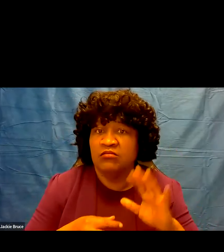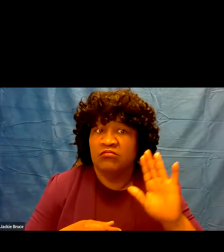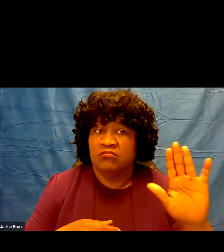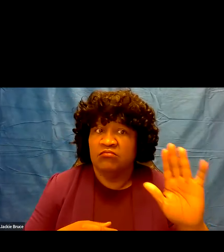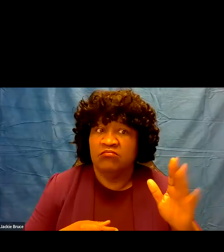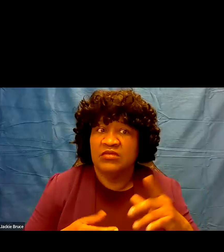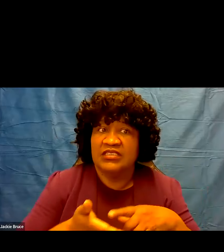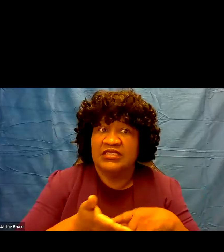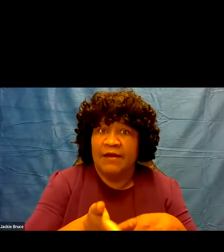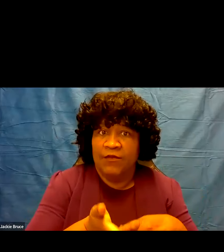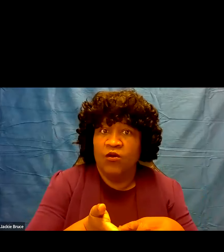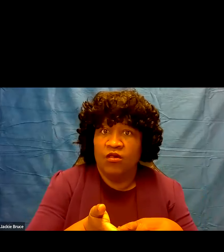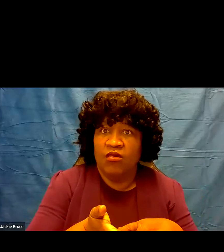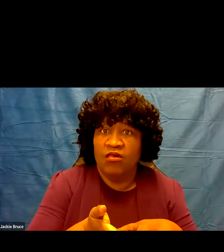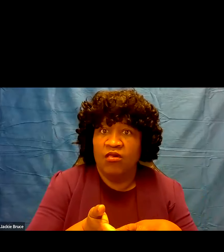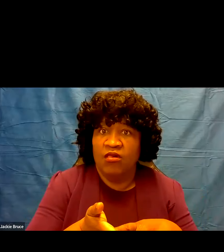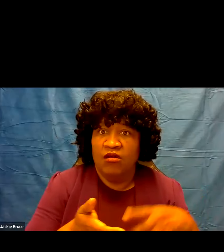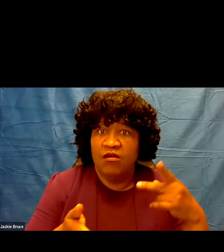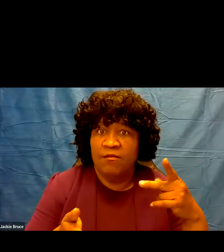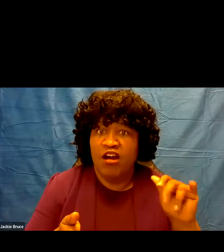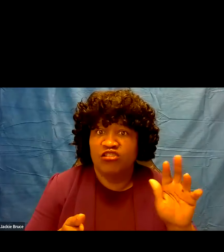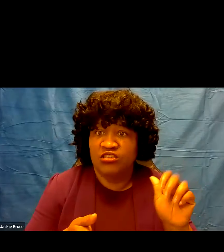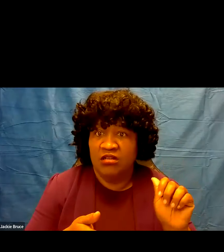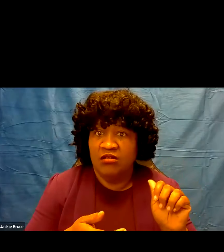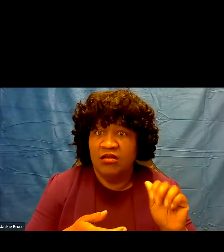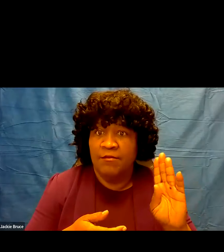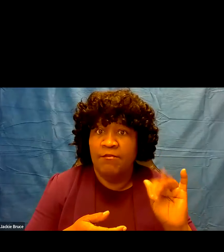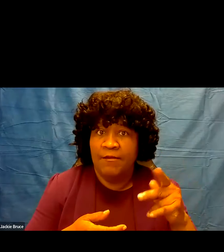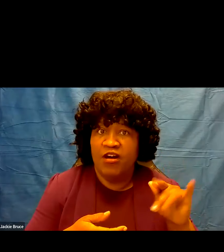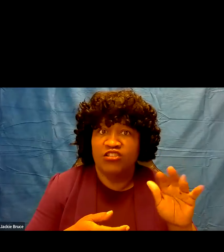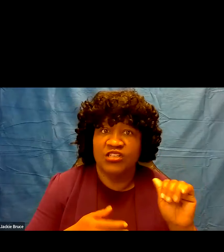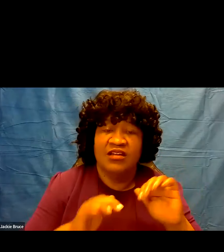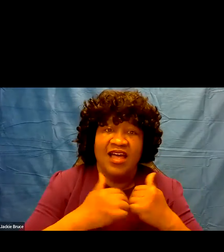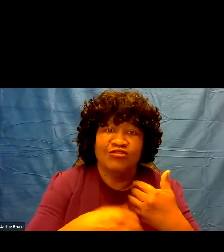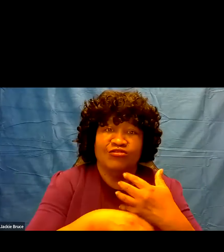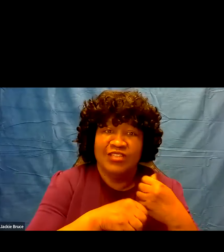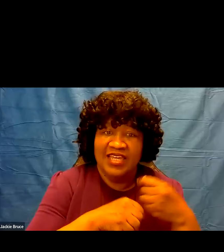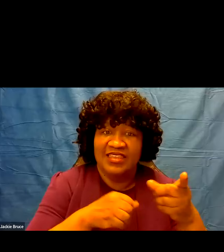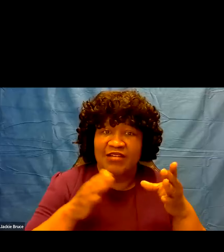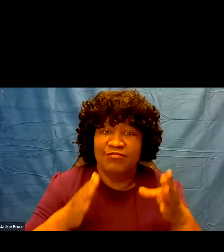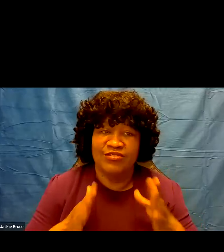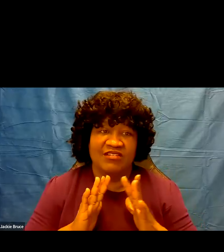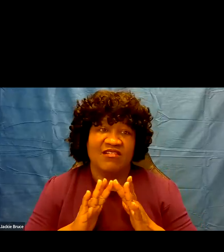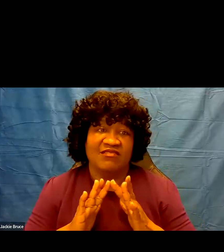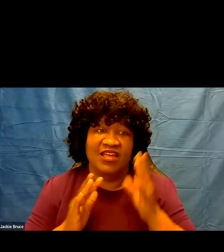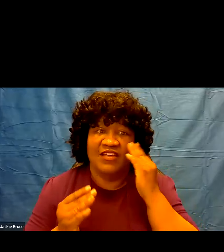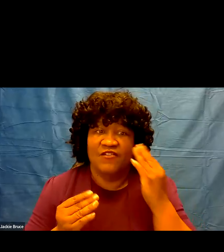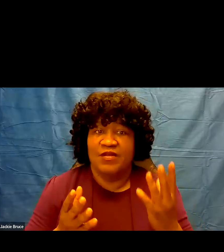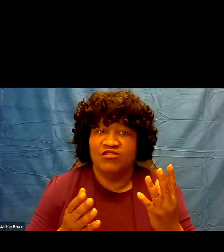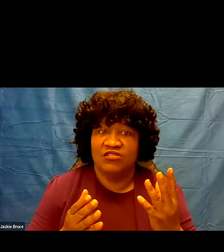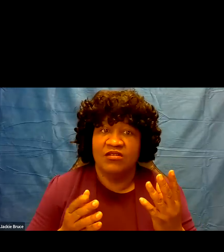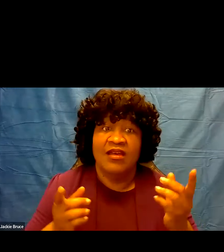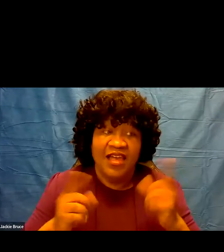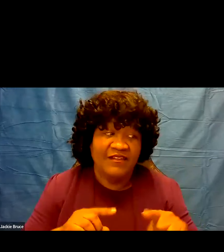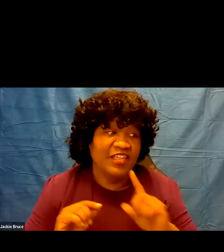of getting a young person's contact information and